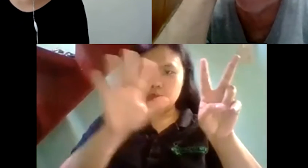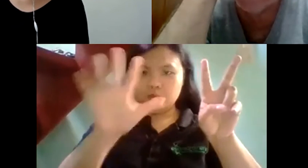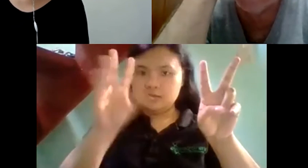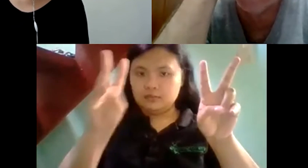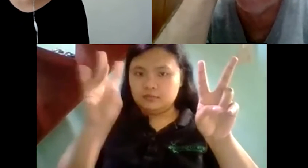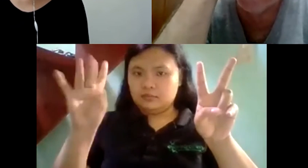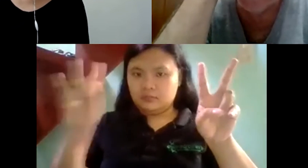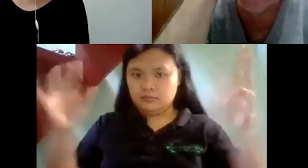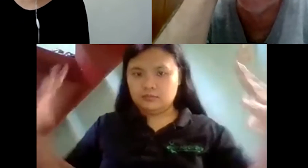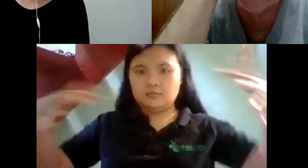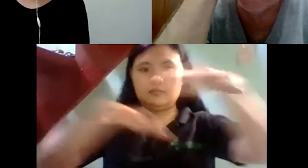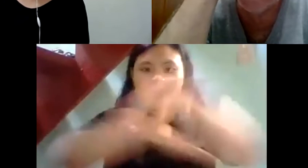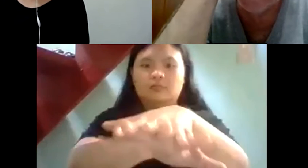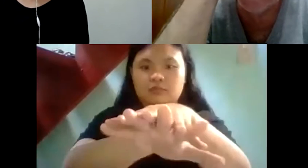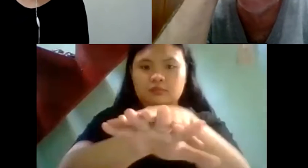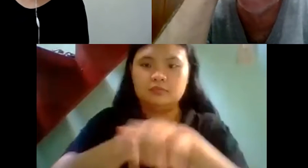Okay.